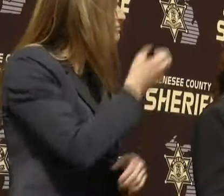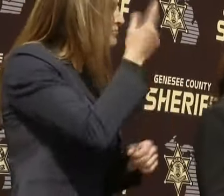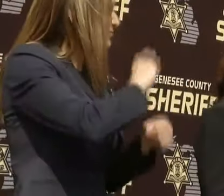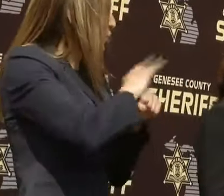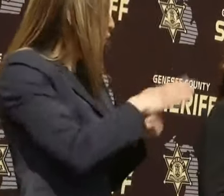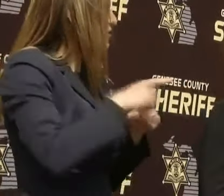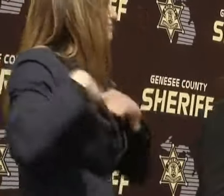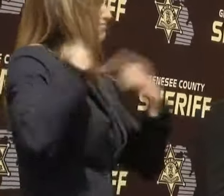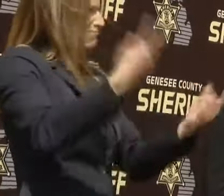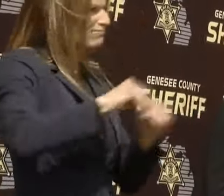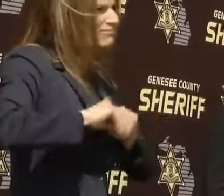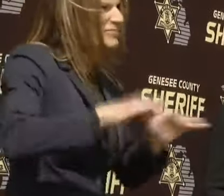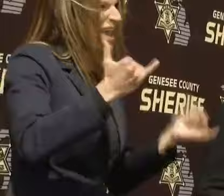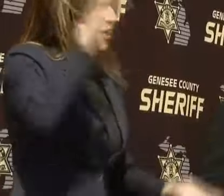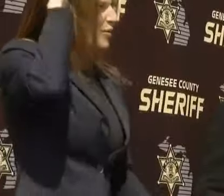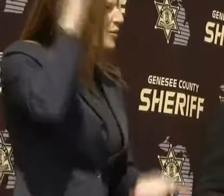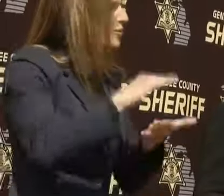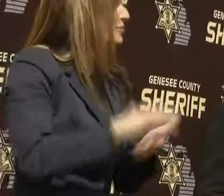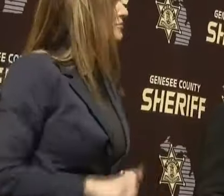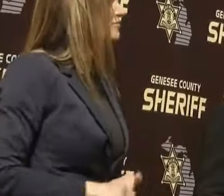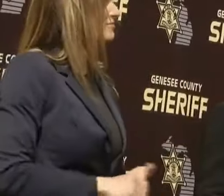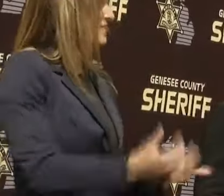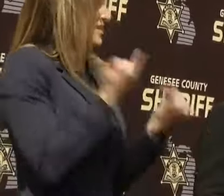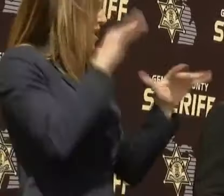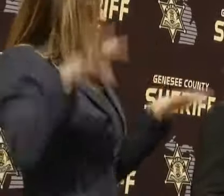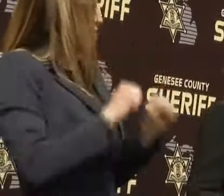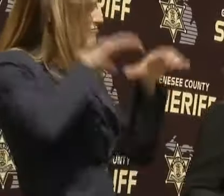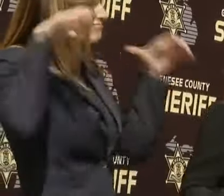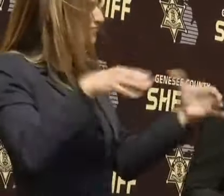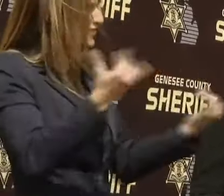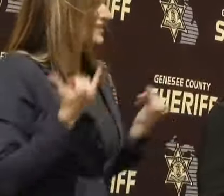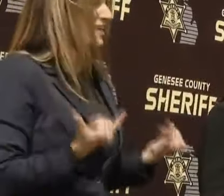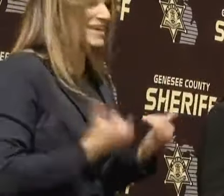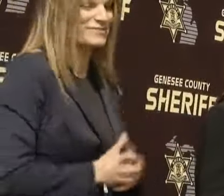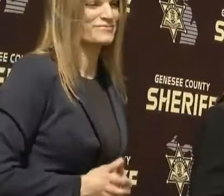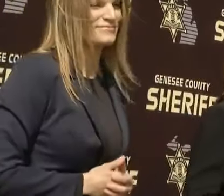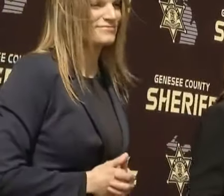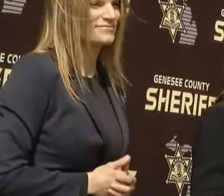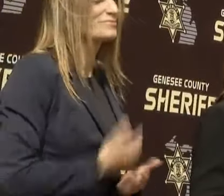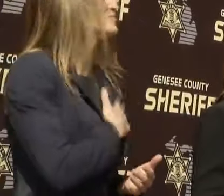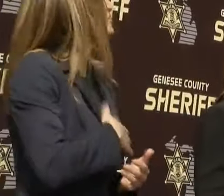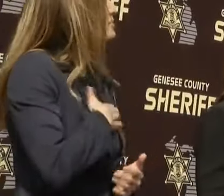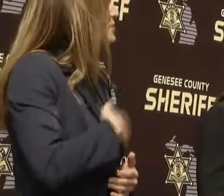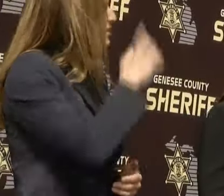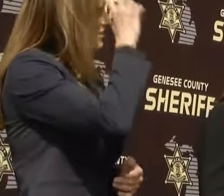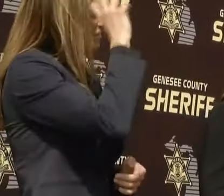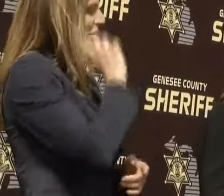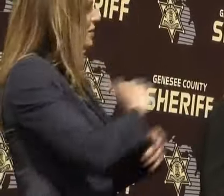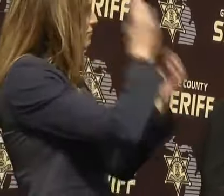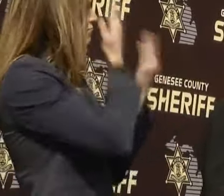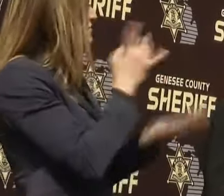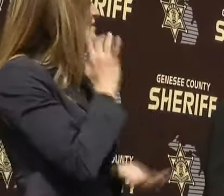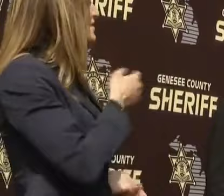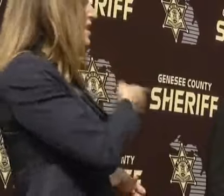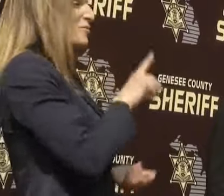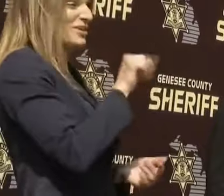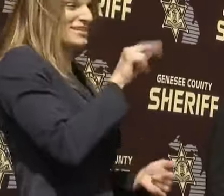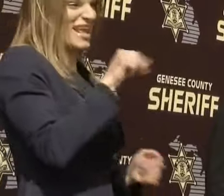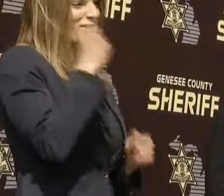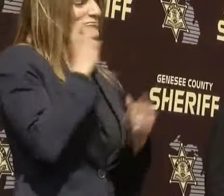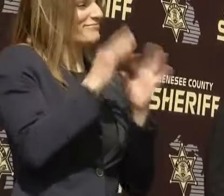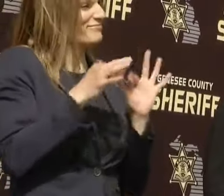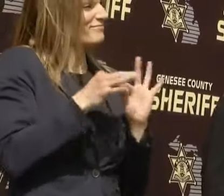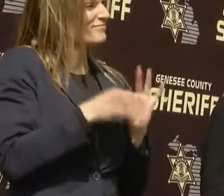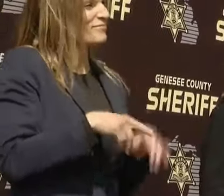COVID, we are together now for this event. So, please, as the Attorney General said, if you've not yet